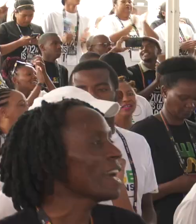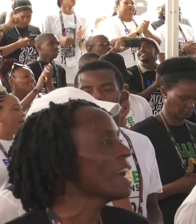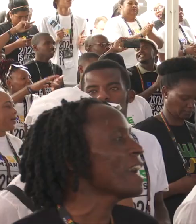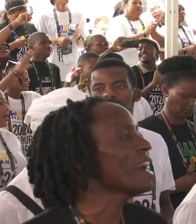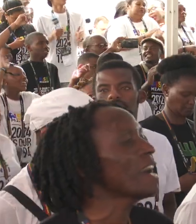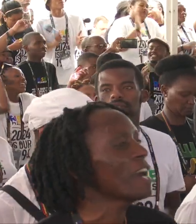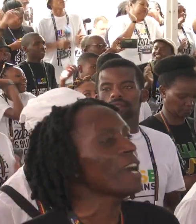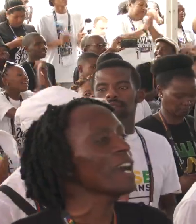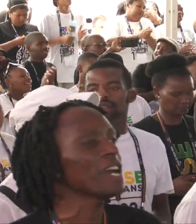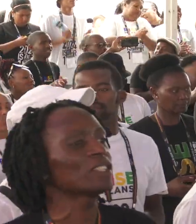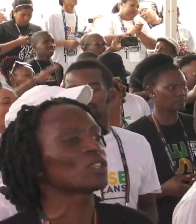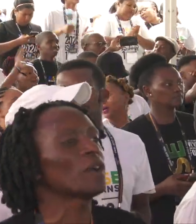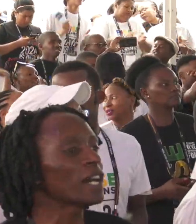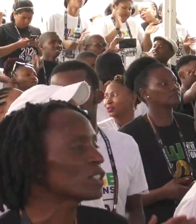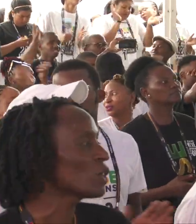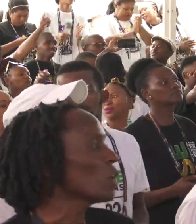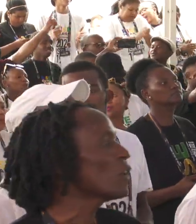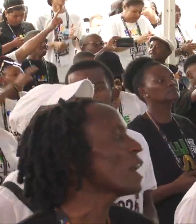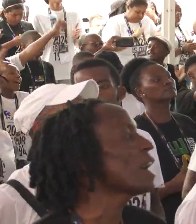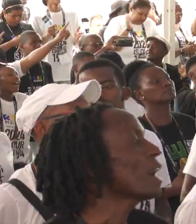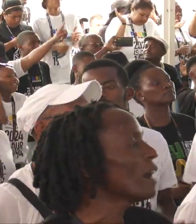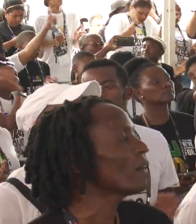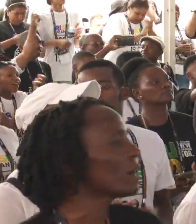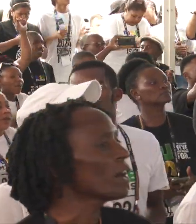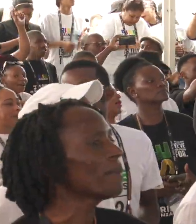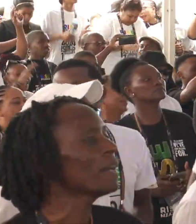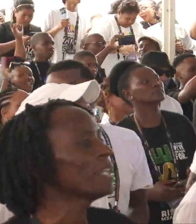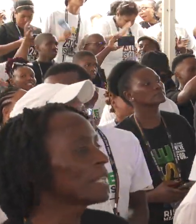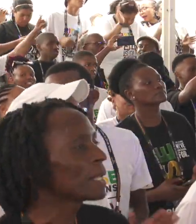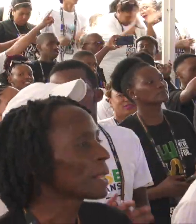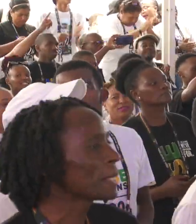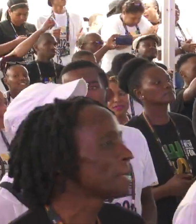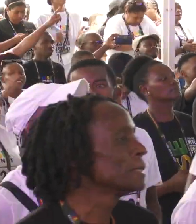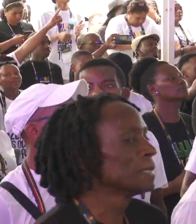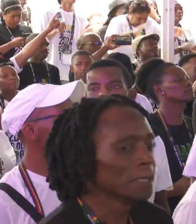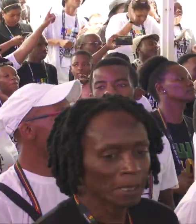Horobalete, Tua, Tua, Horobalete,